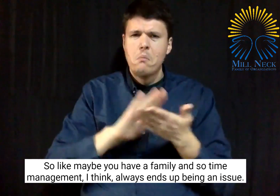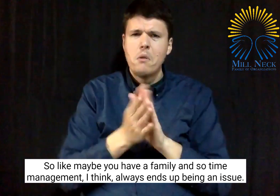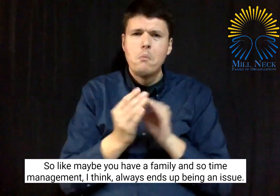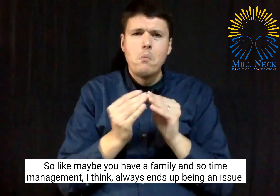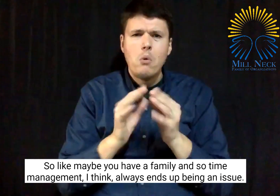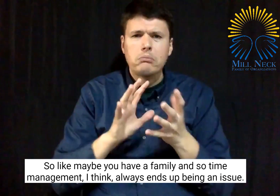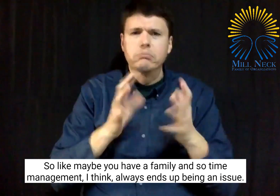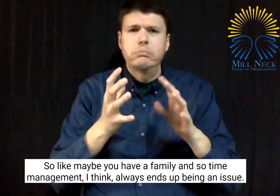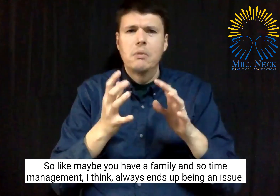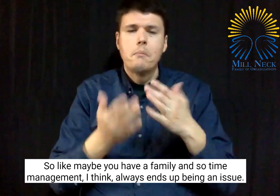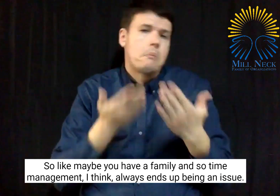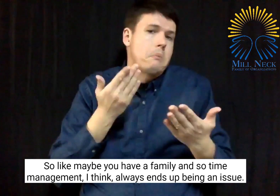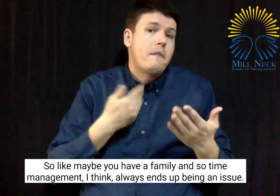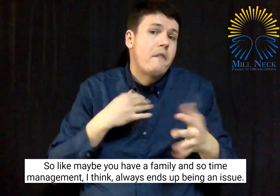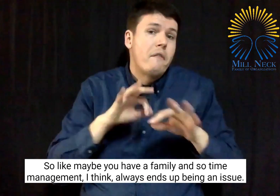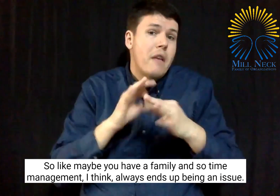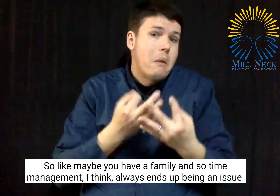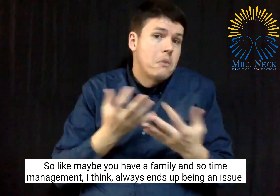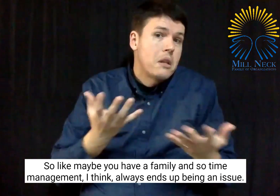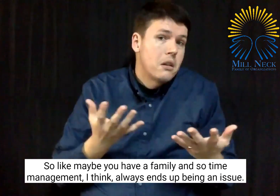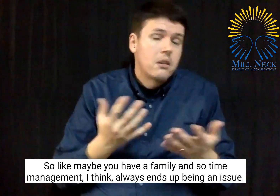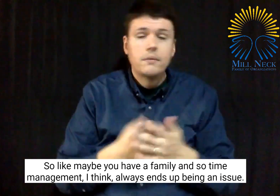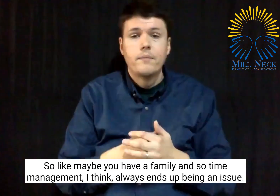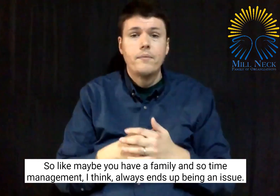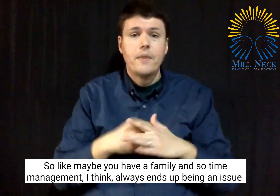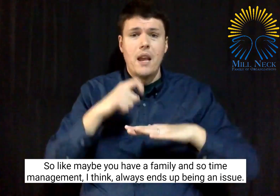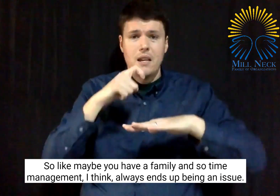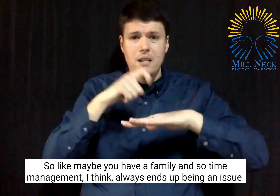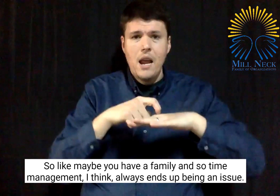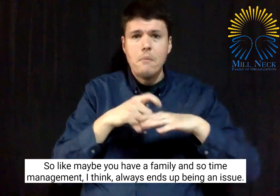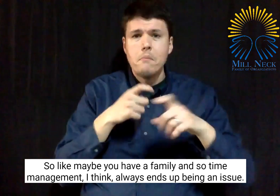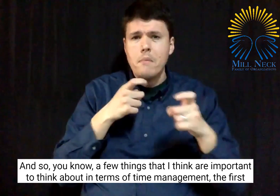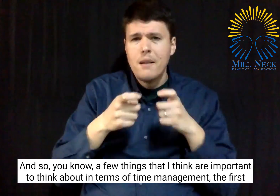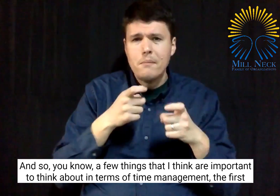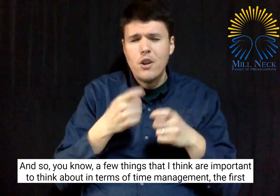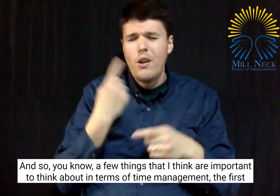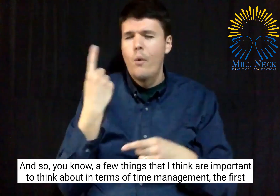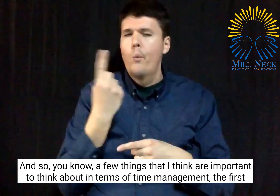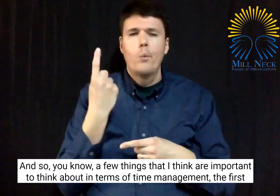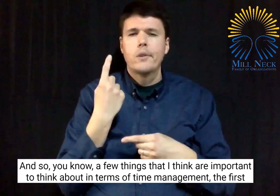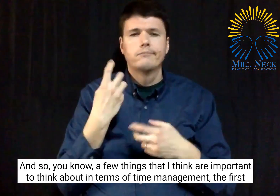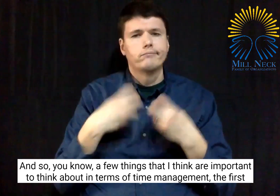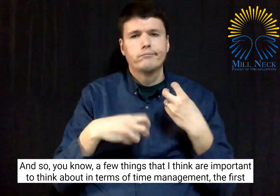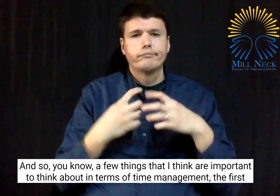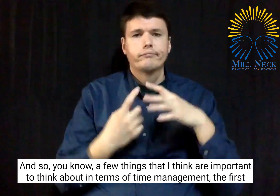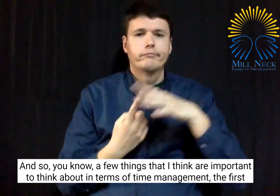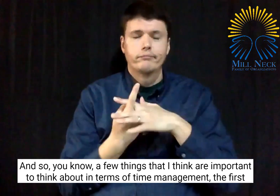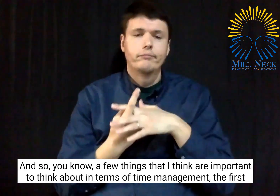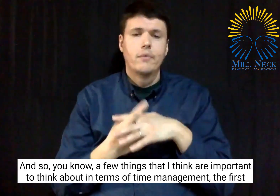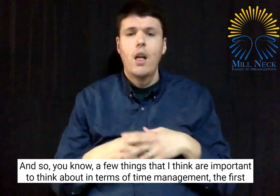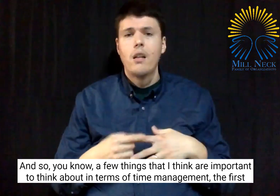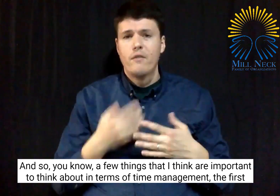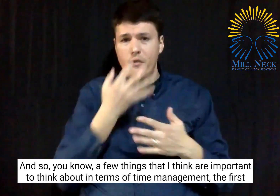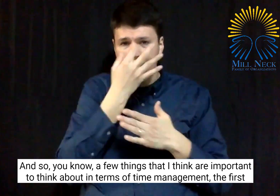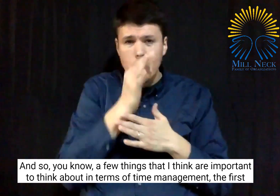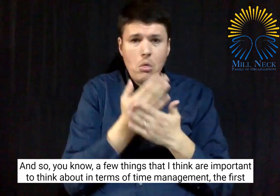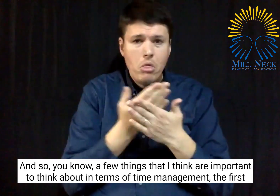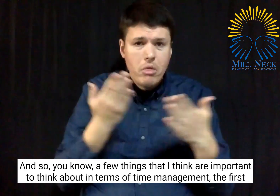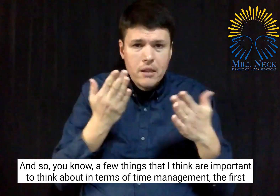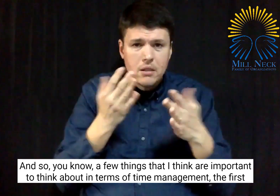there's time management, I think, always ends up being an issue. And so, a few things that I think are important to think about in terms of